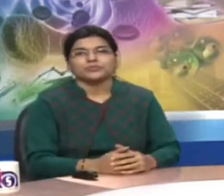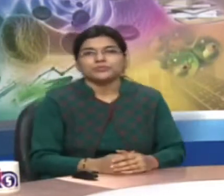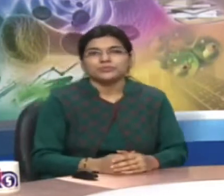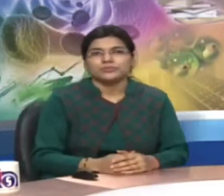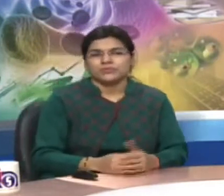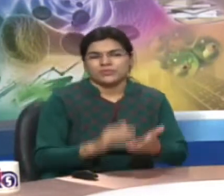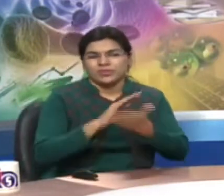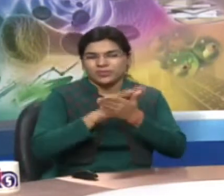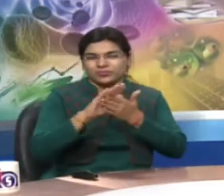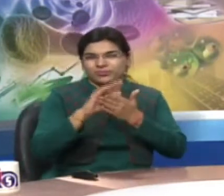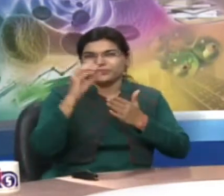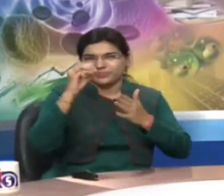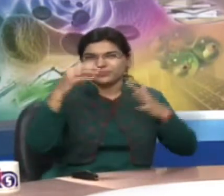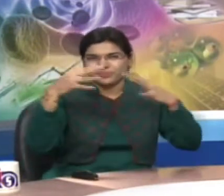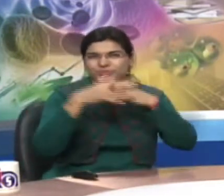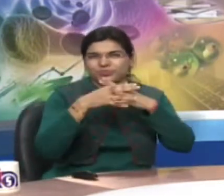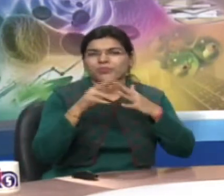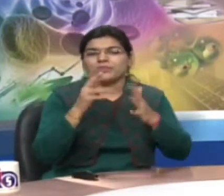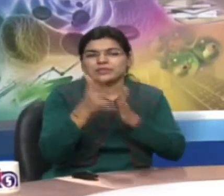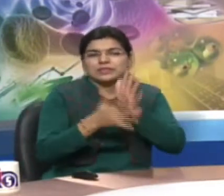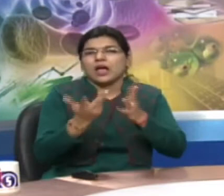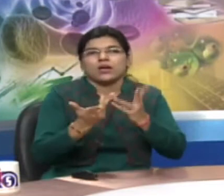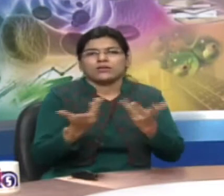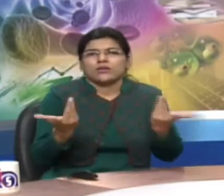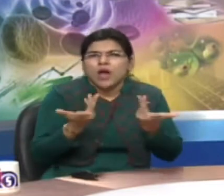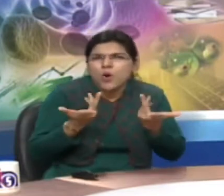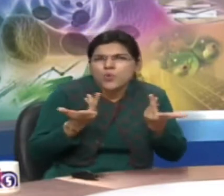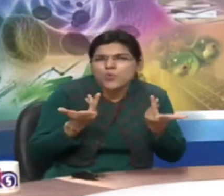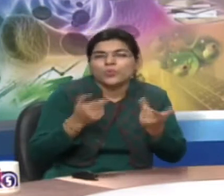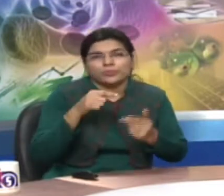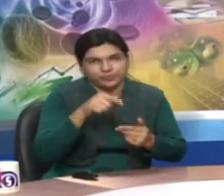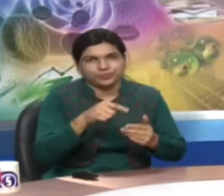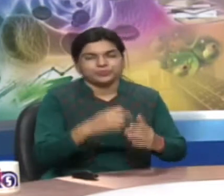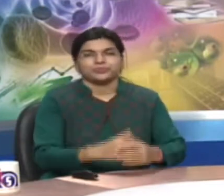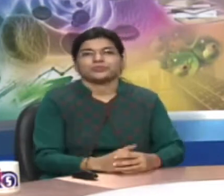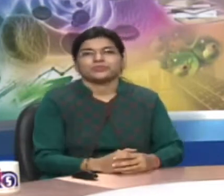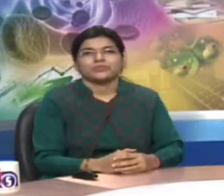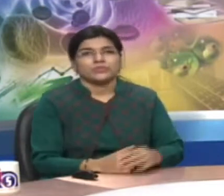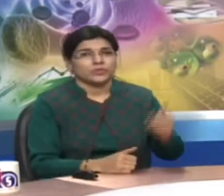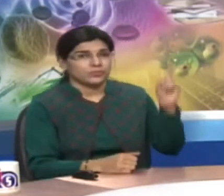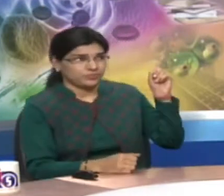How could be, how do you know her?